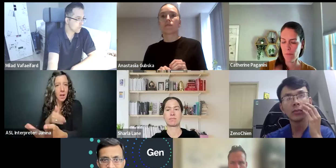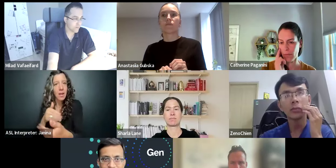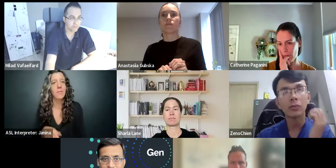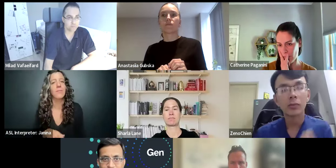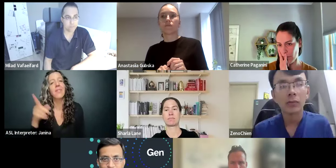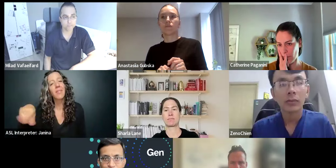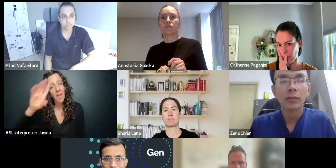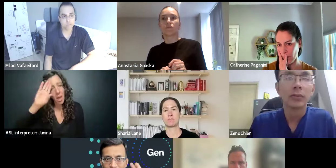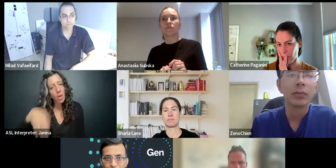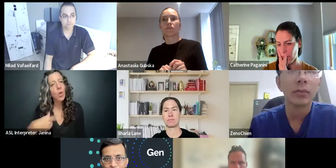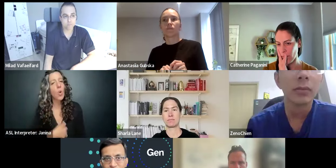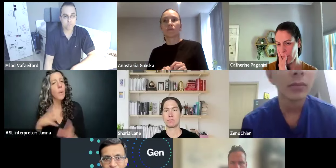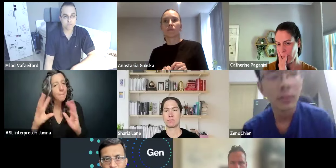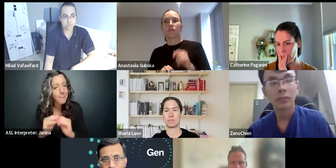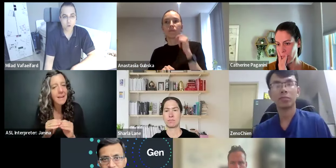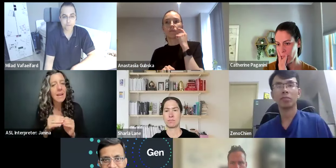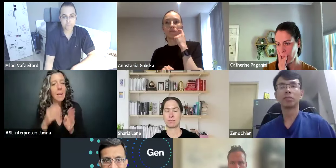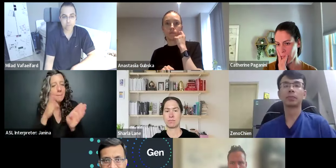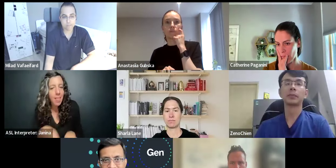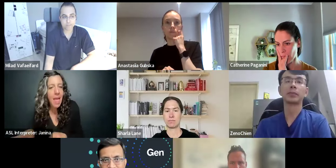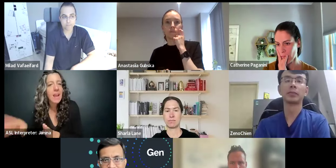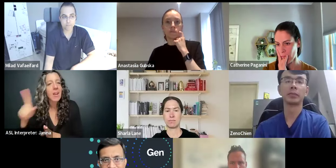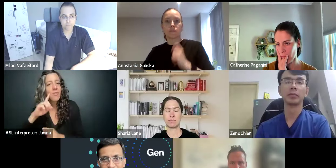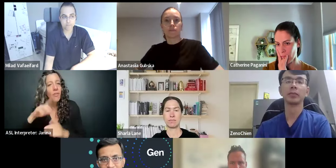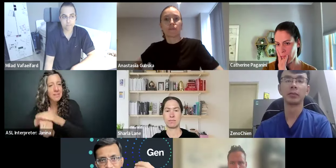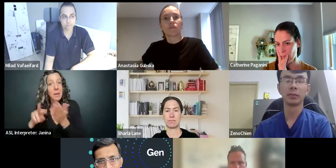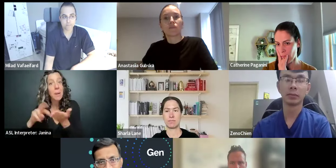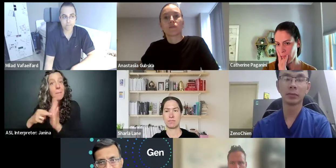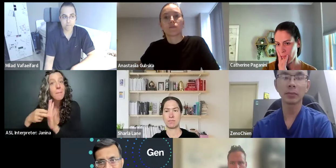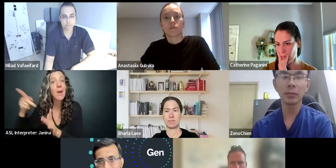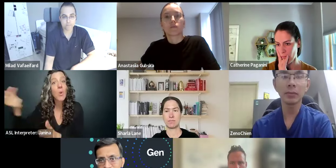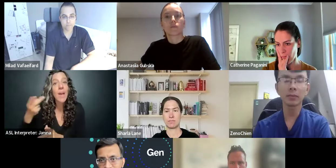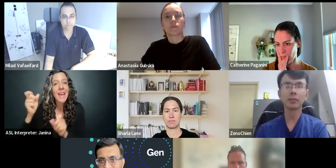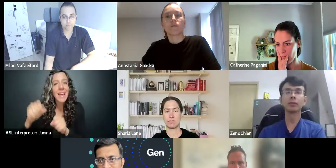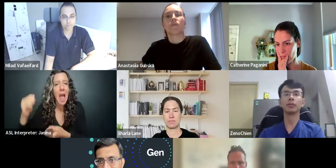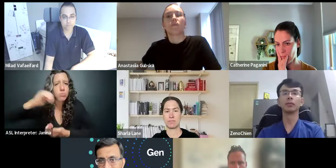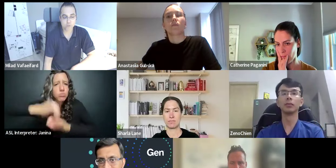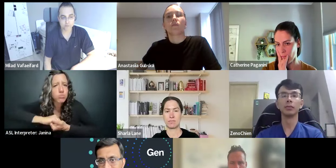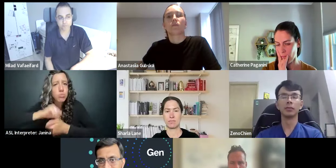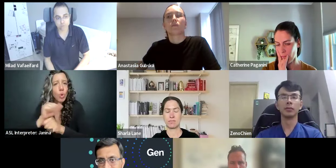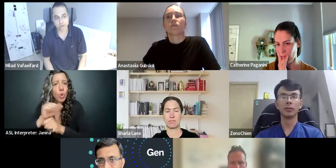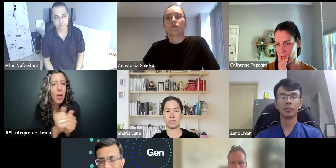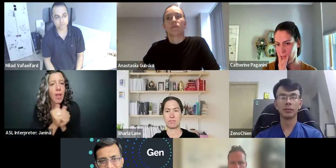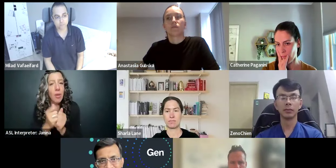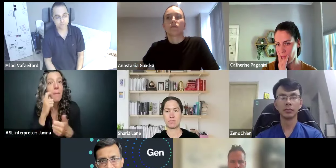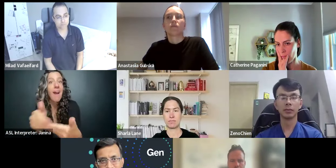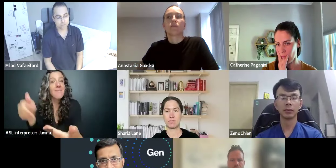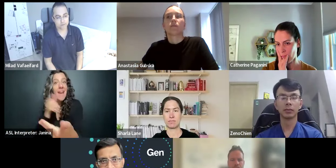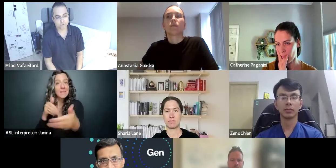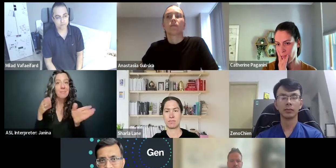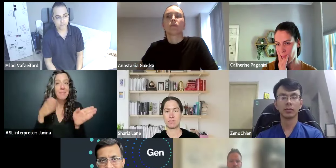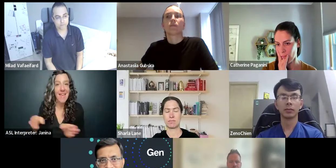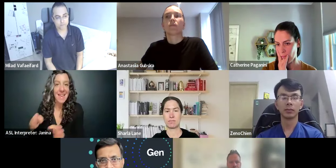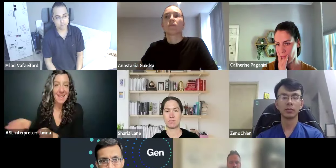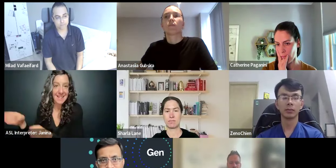we are planning. So they are able to give us all of this accessibility because of the advanced planning. With